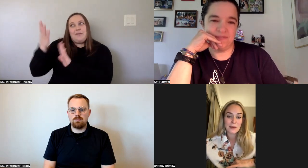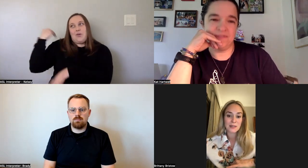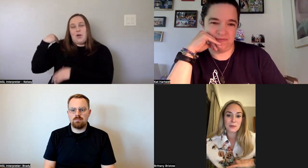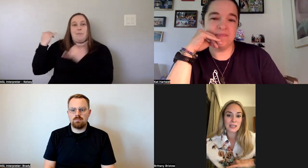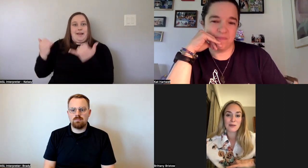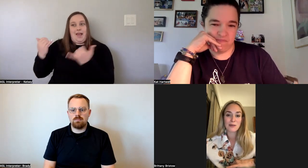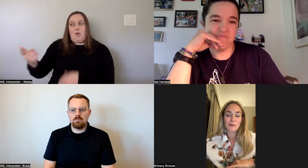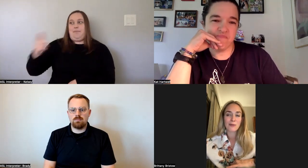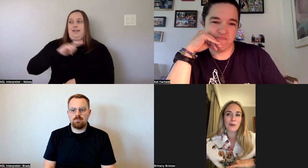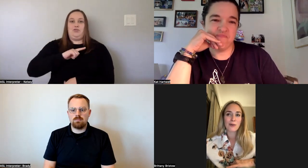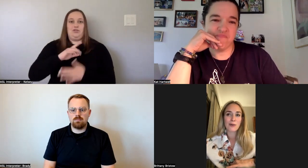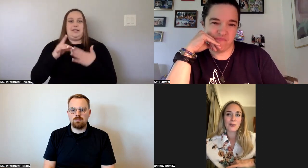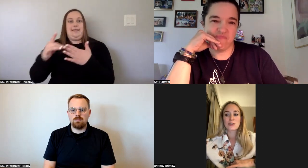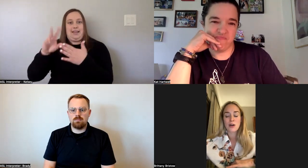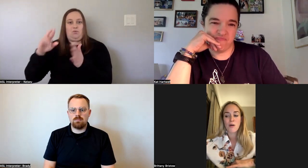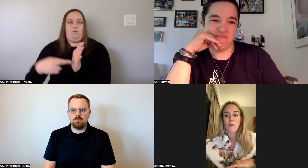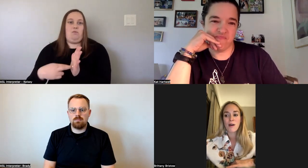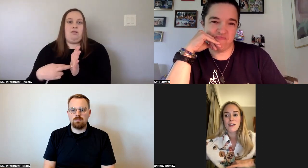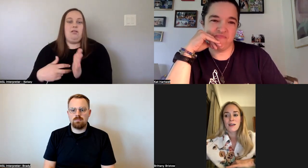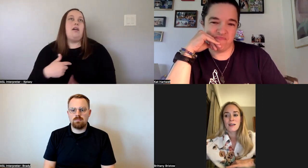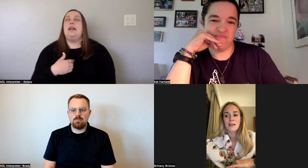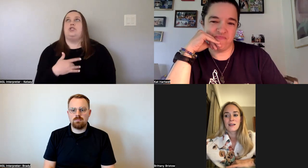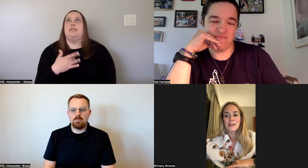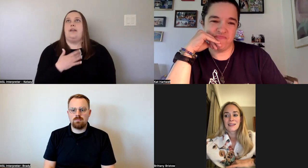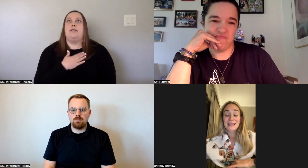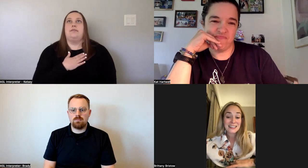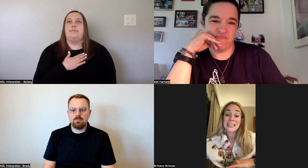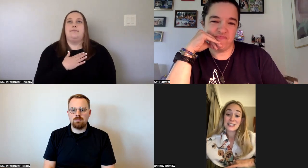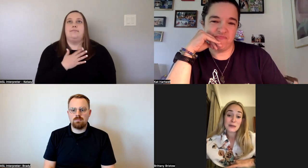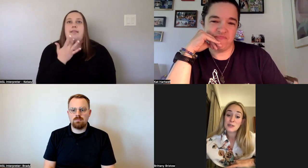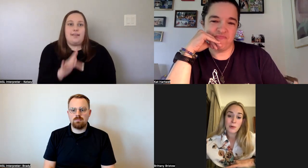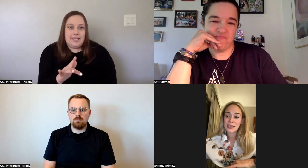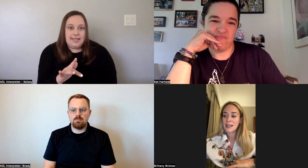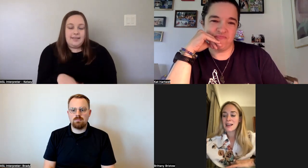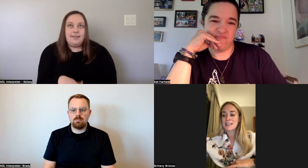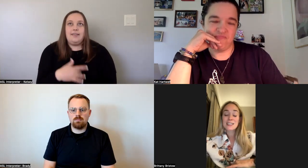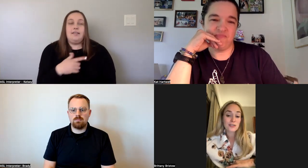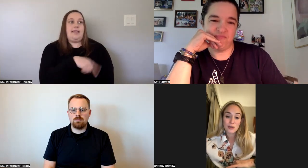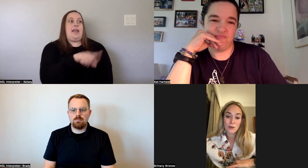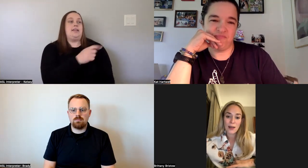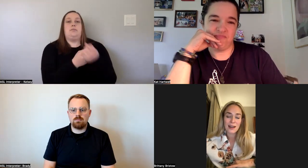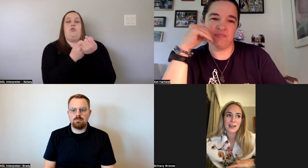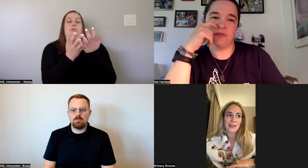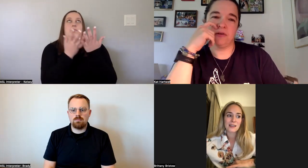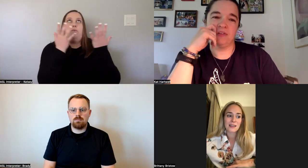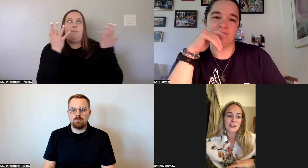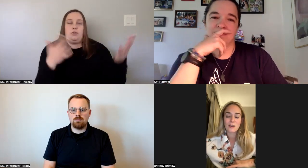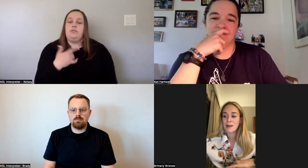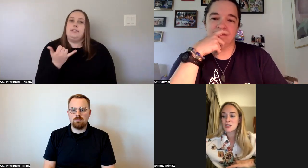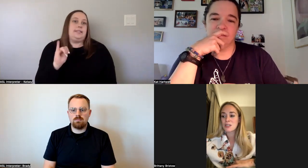opportunity to step into a leading role, I just felt so lucky and so supported, and I still do. And